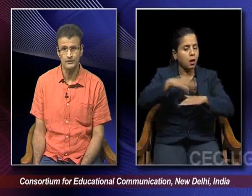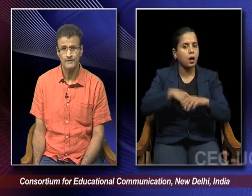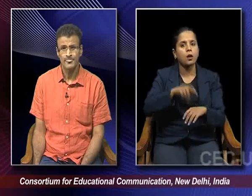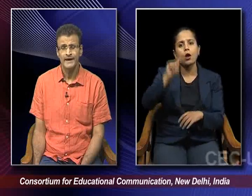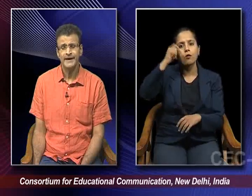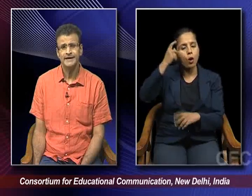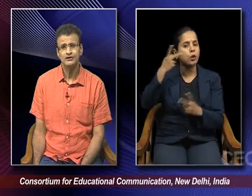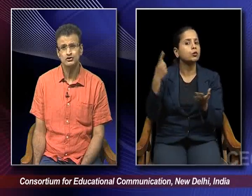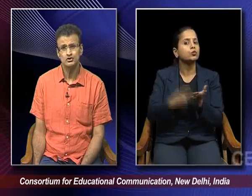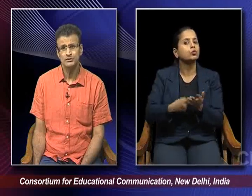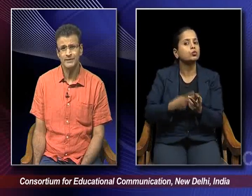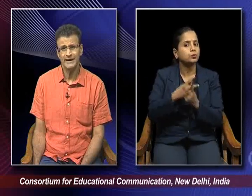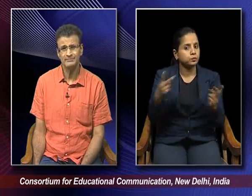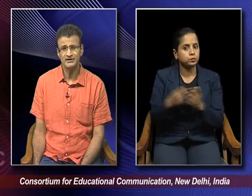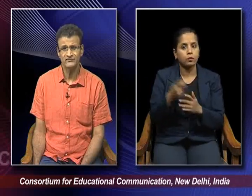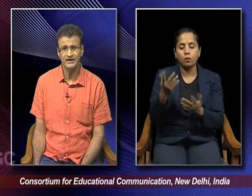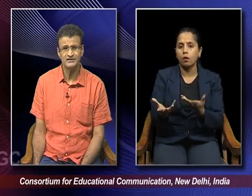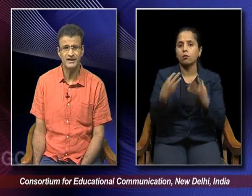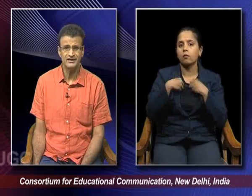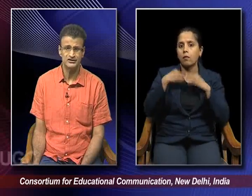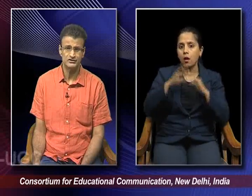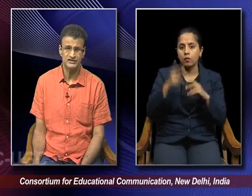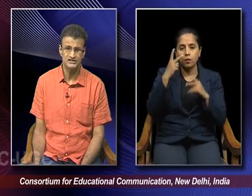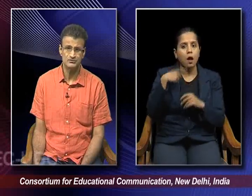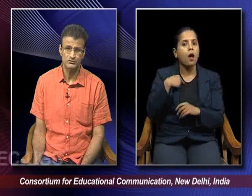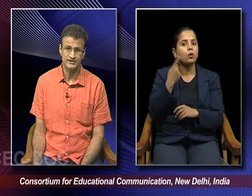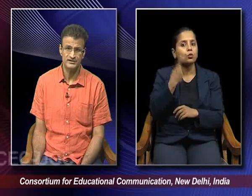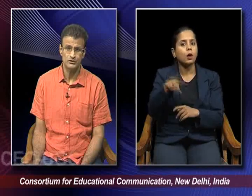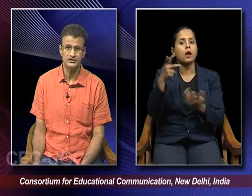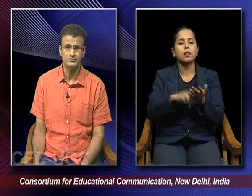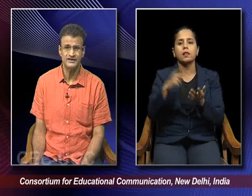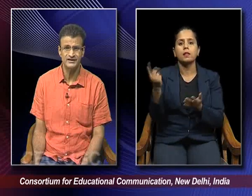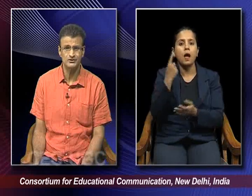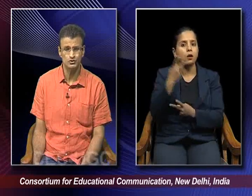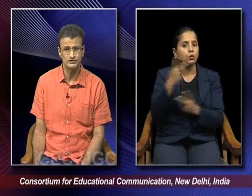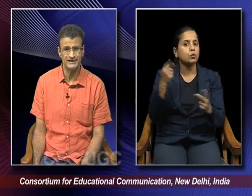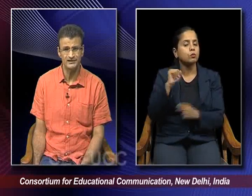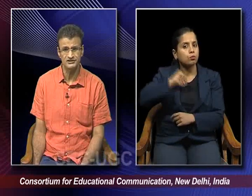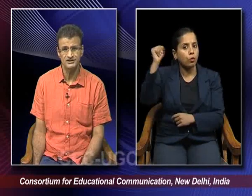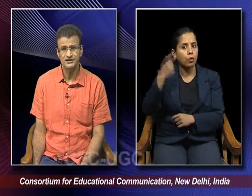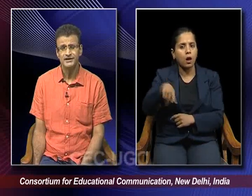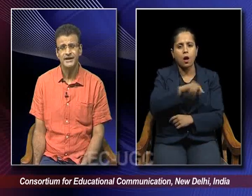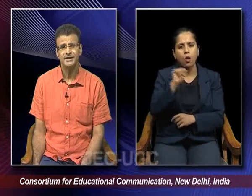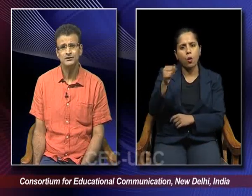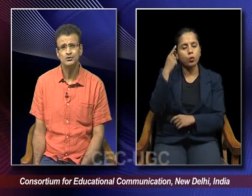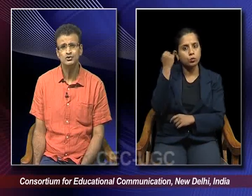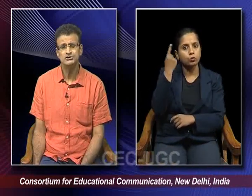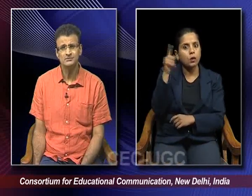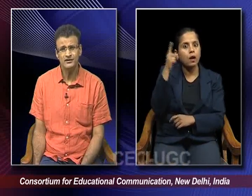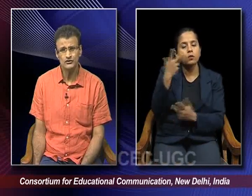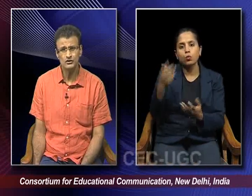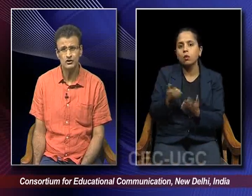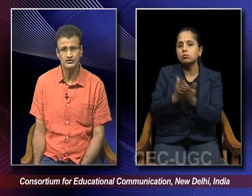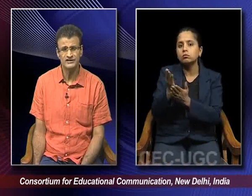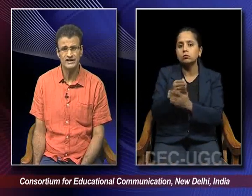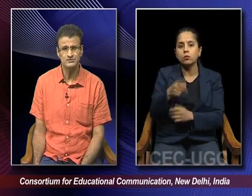rule. And they also imbibed and reflected the ideals of the national movement and wanted to adhere to those ideals. And to use cinema